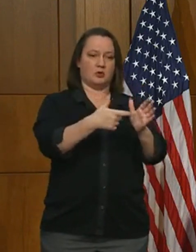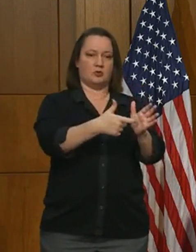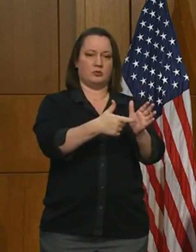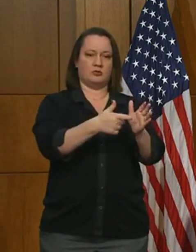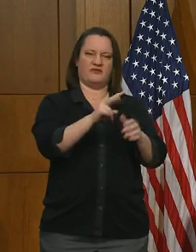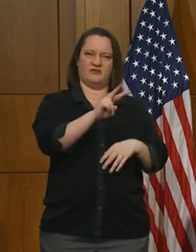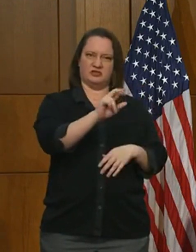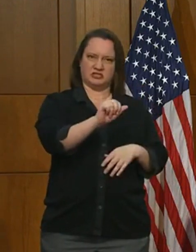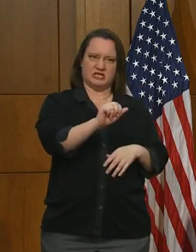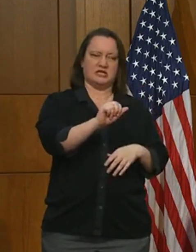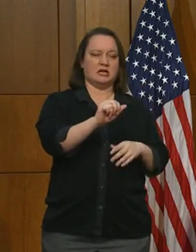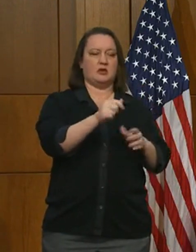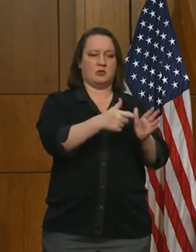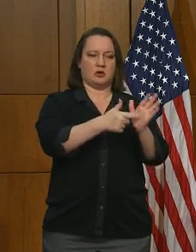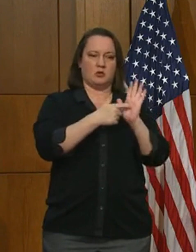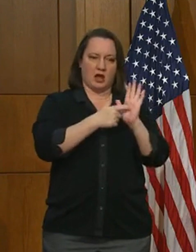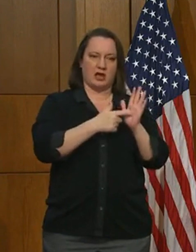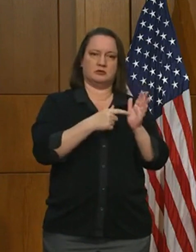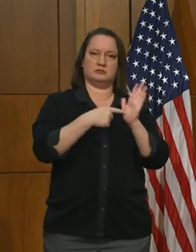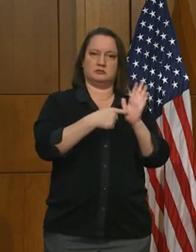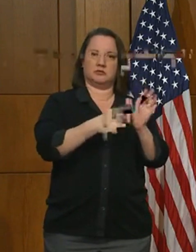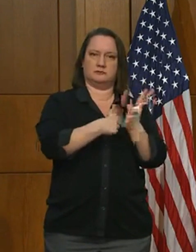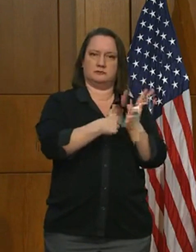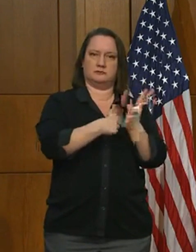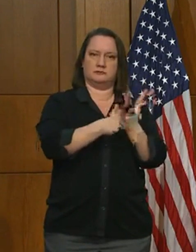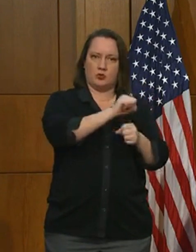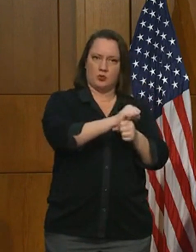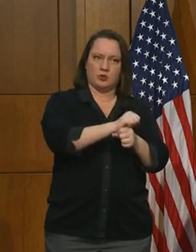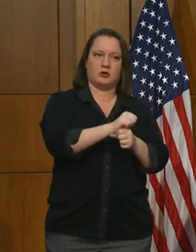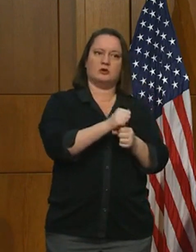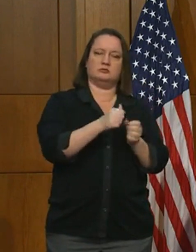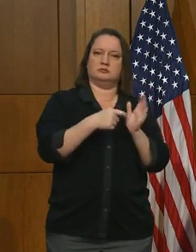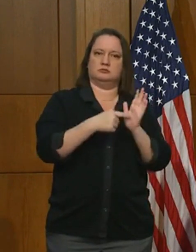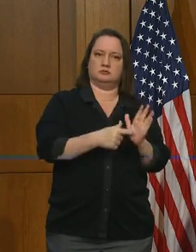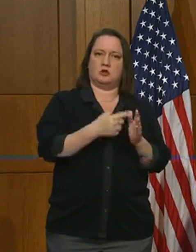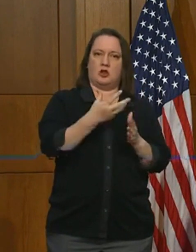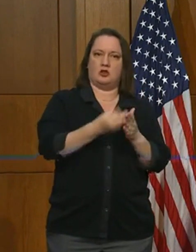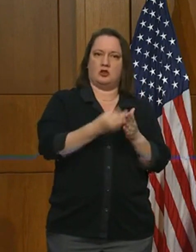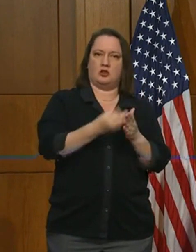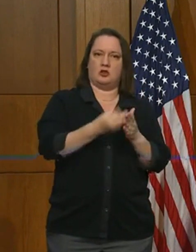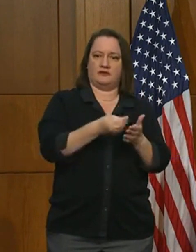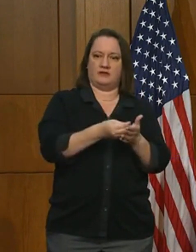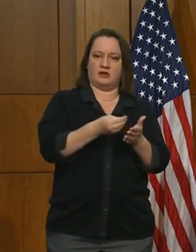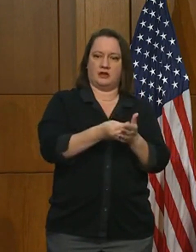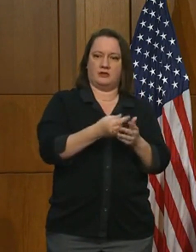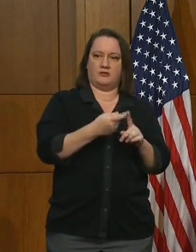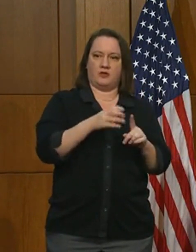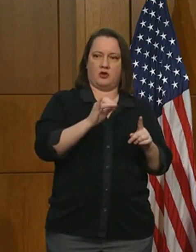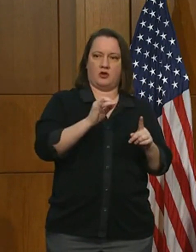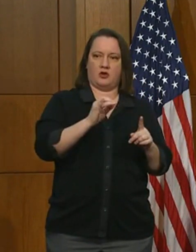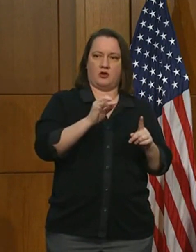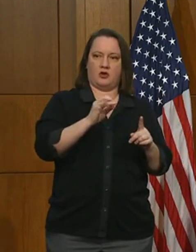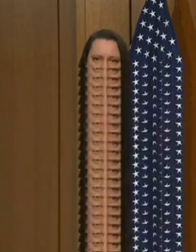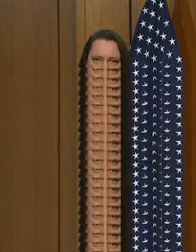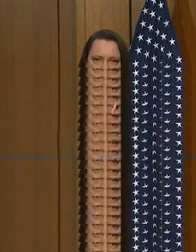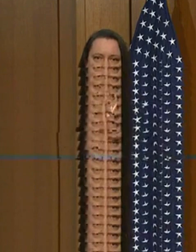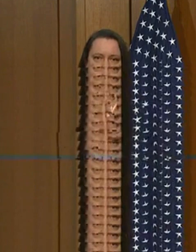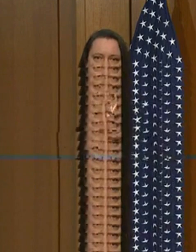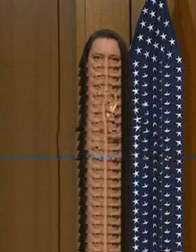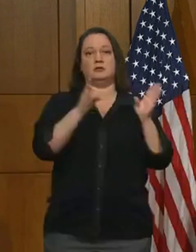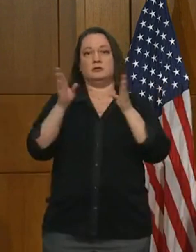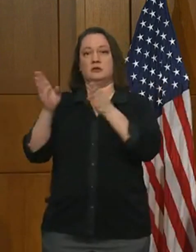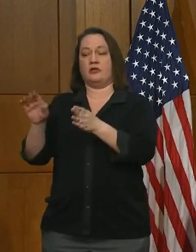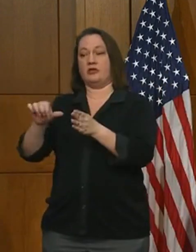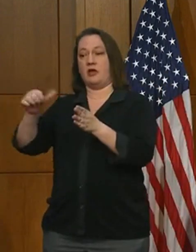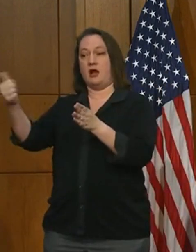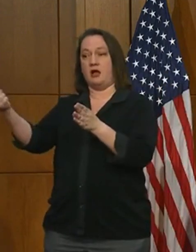the same? The question is best, I apologize, I'm still having difficulty hearing everything regarding evictions